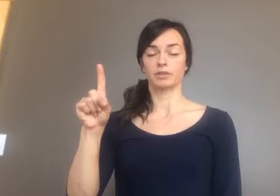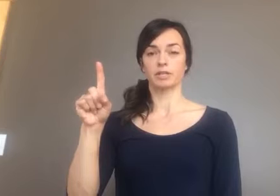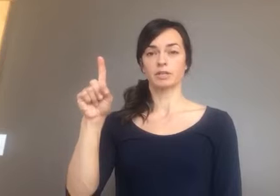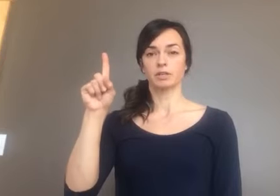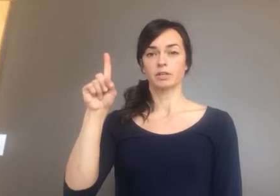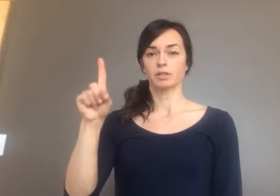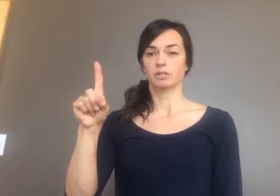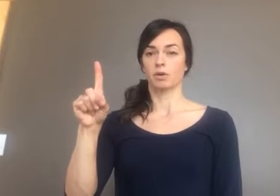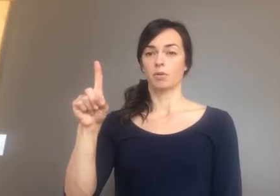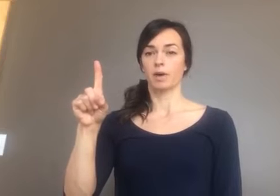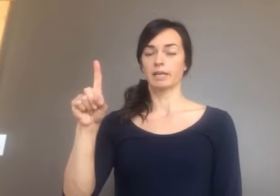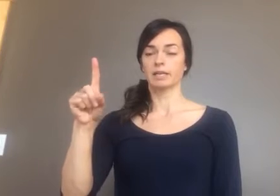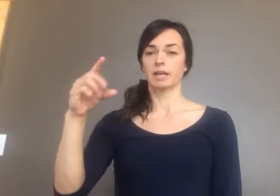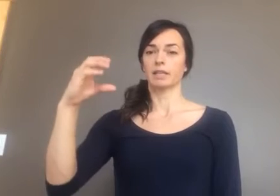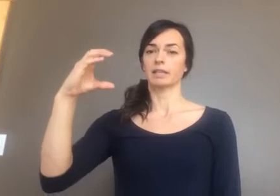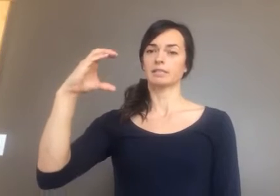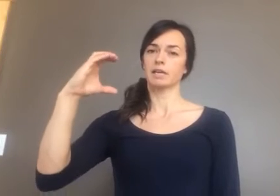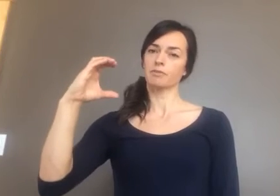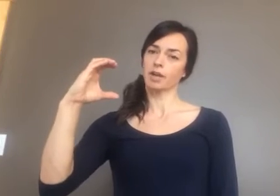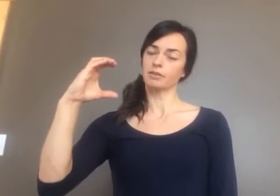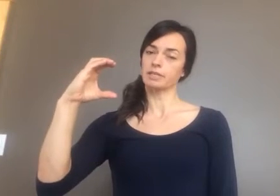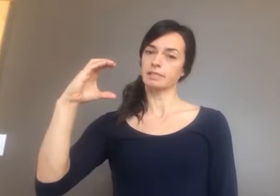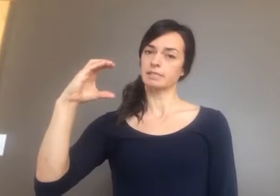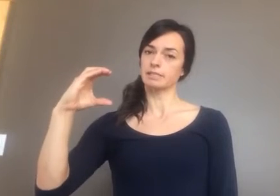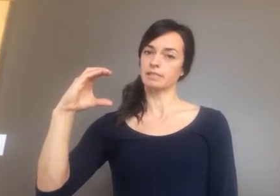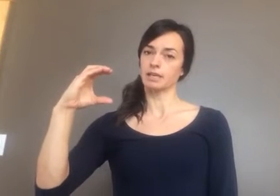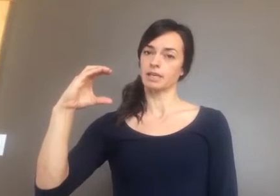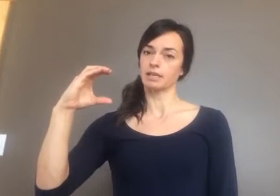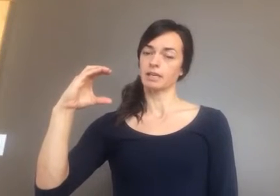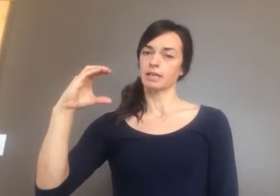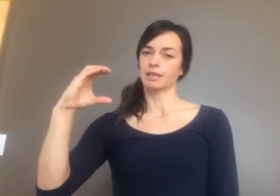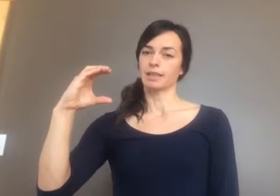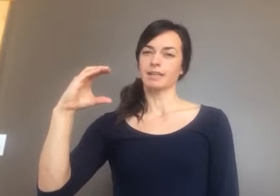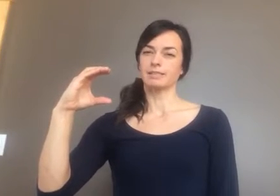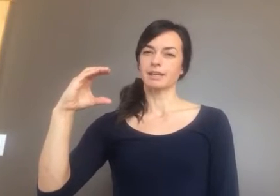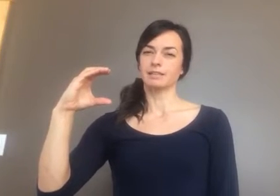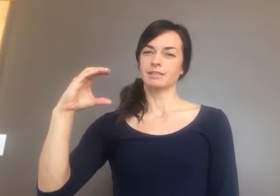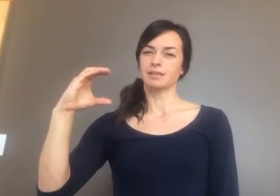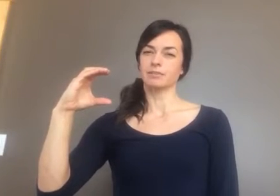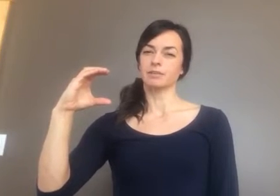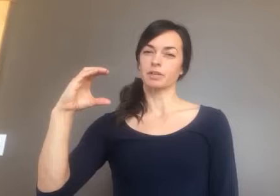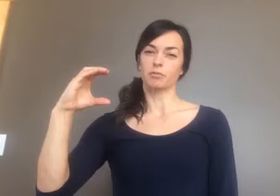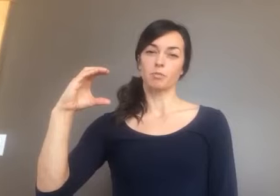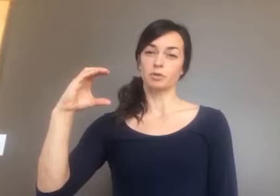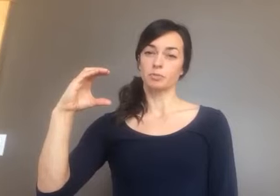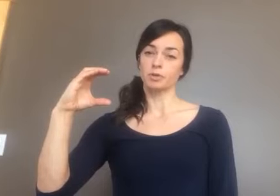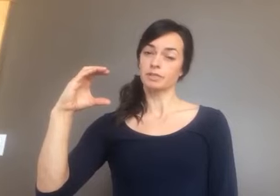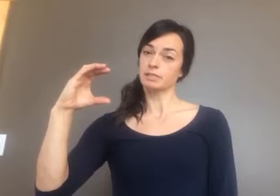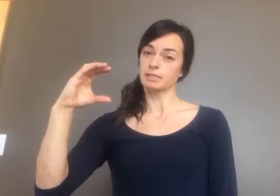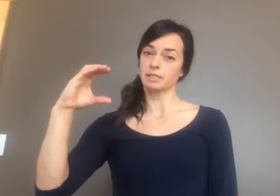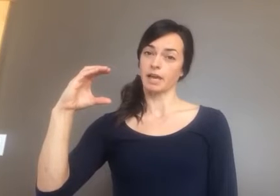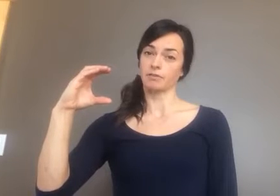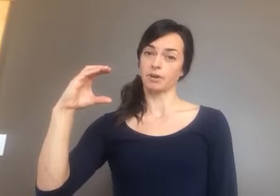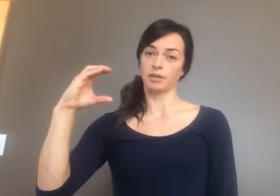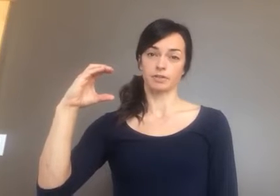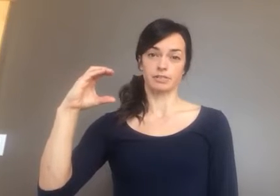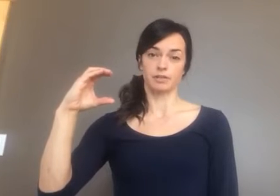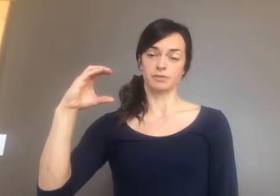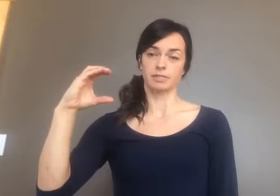100, so 1, and then the sign for 100 is a C. That stands, if you look at Roman numerals, the sign for 100 is also a